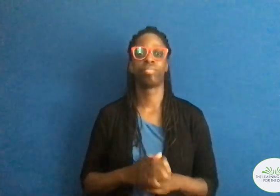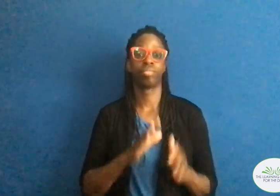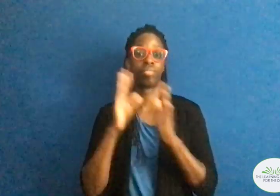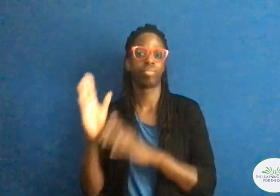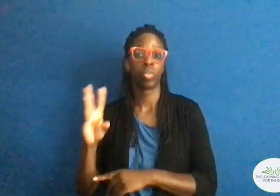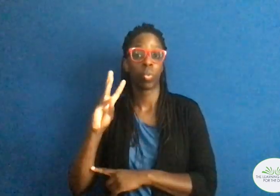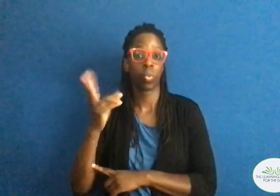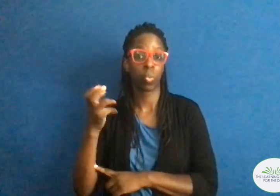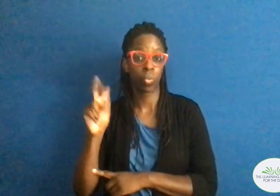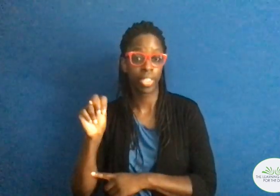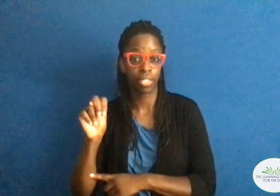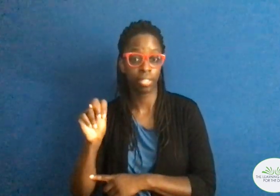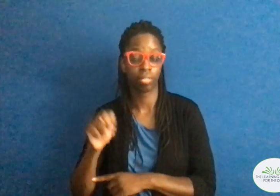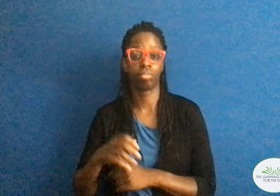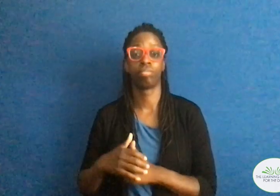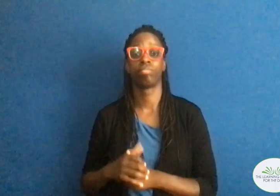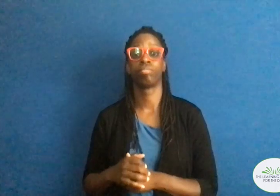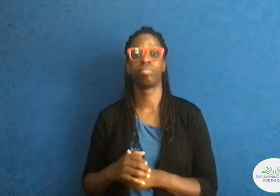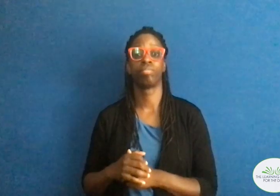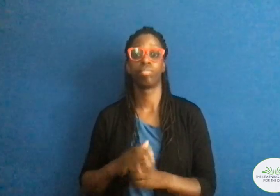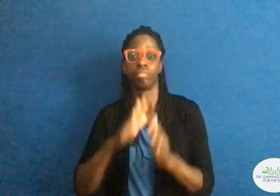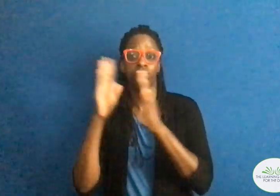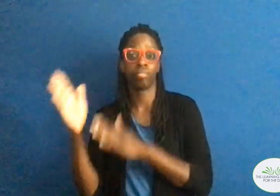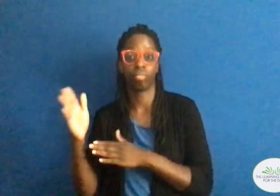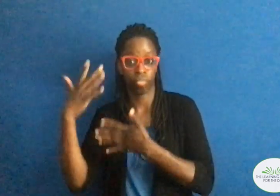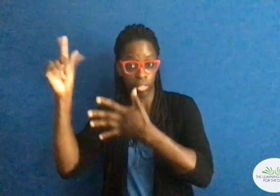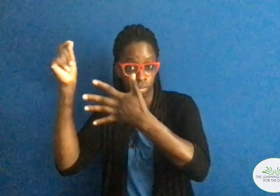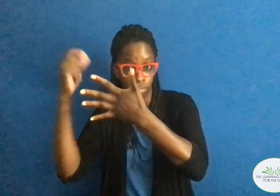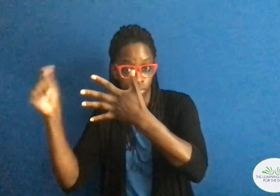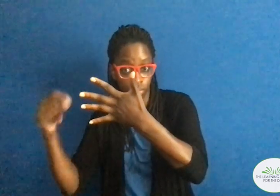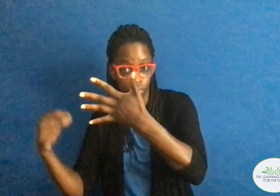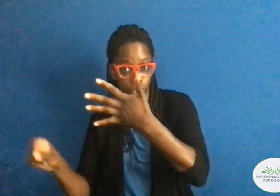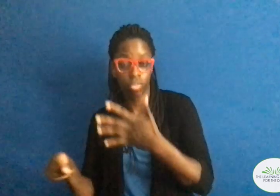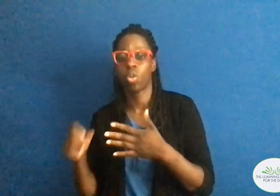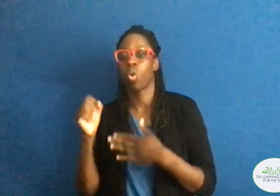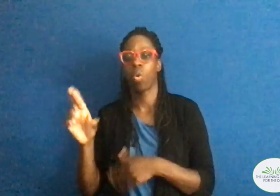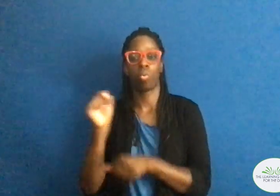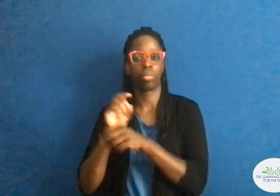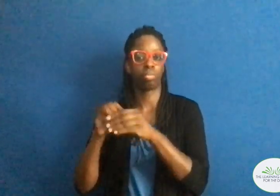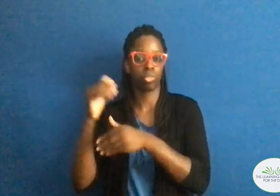held, if they have been completed, or if they are a work in progress.